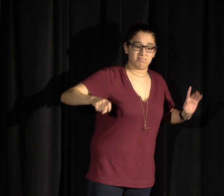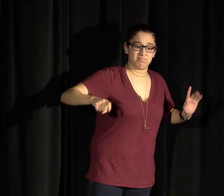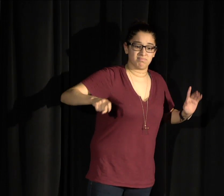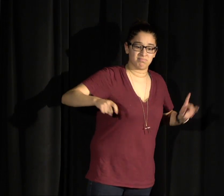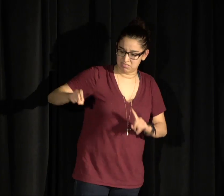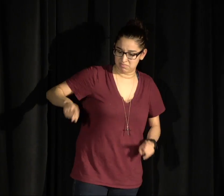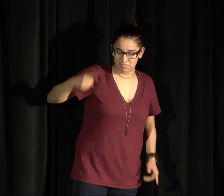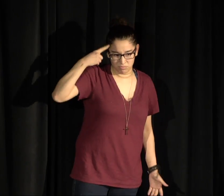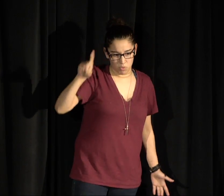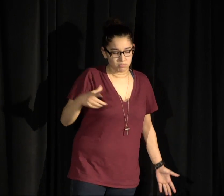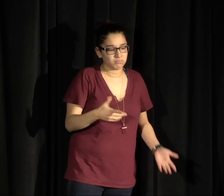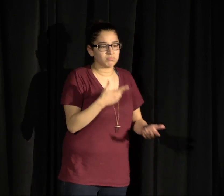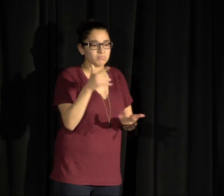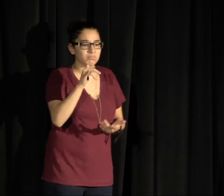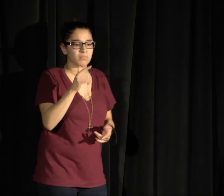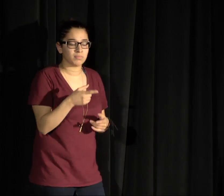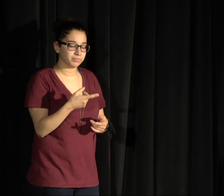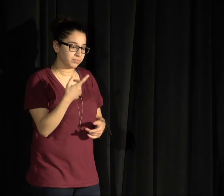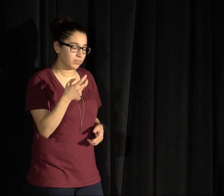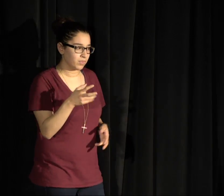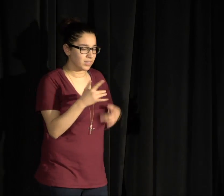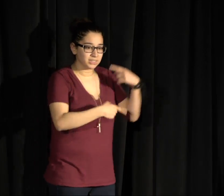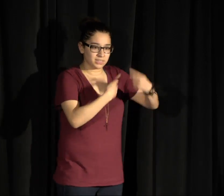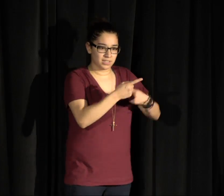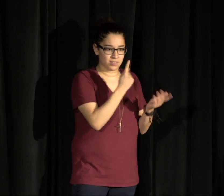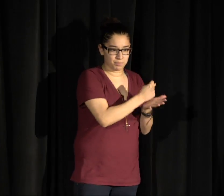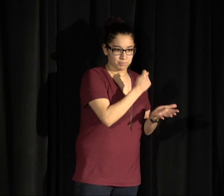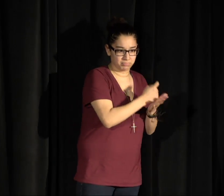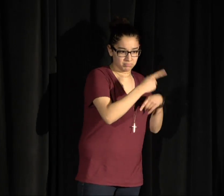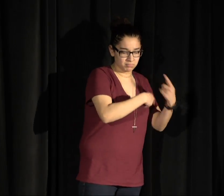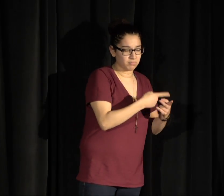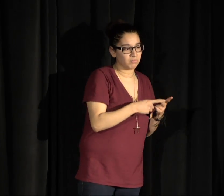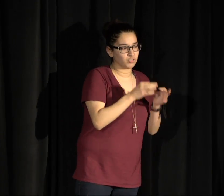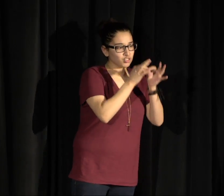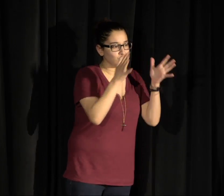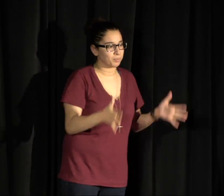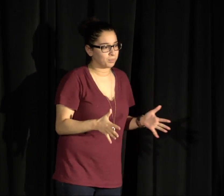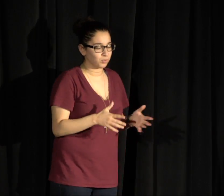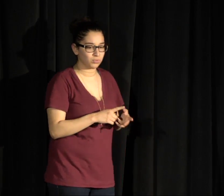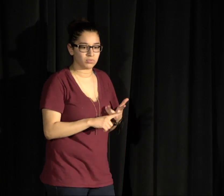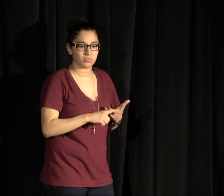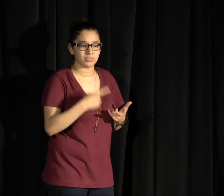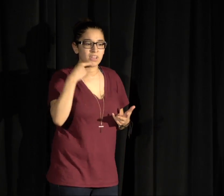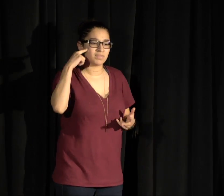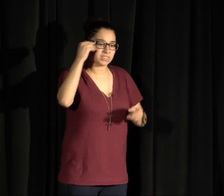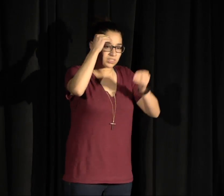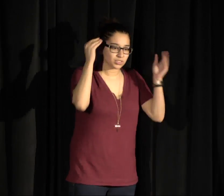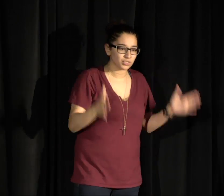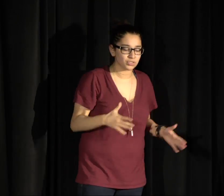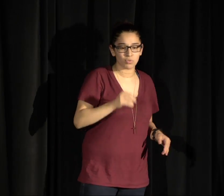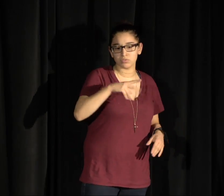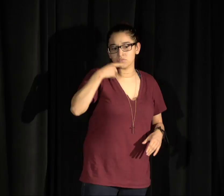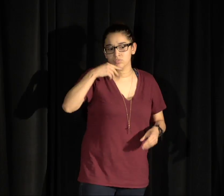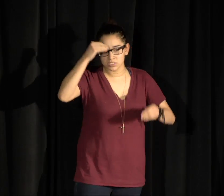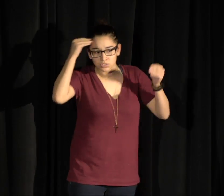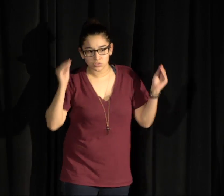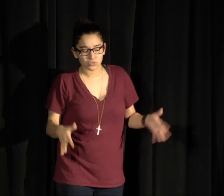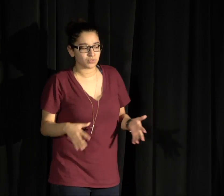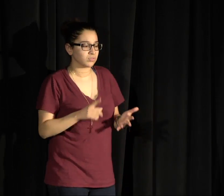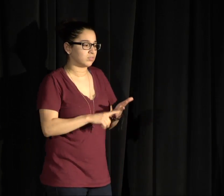All the hearing people have disabilities. It's considered disability. They have to go to sign therapy. They have to have interpreters. They have